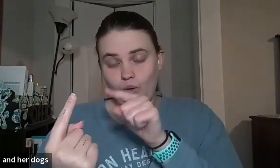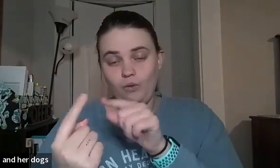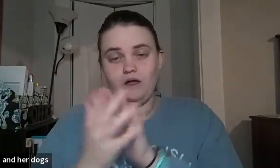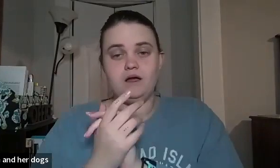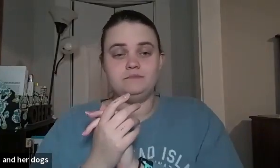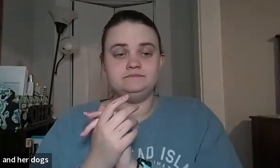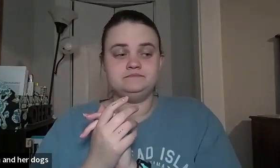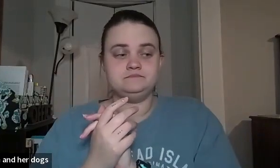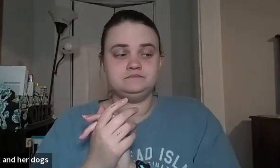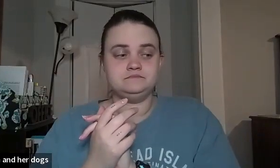goal